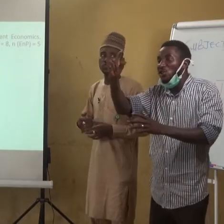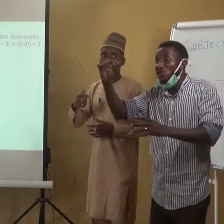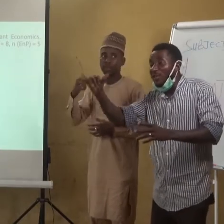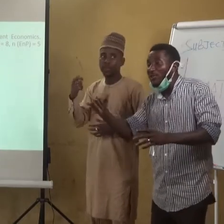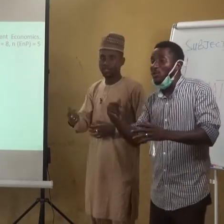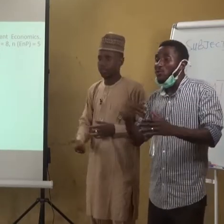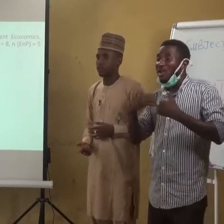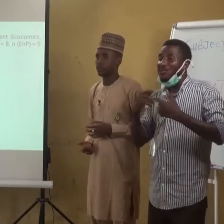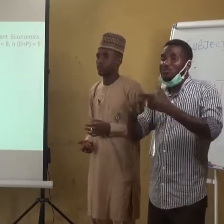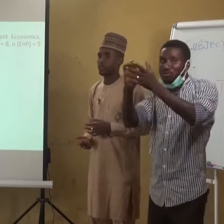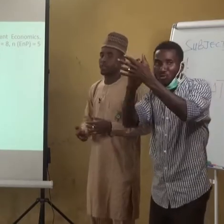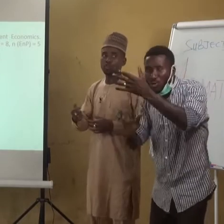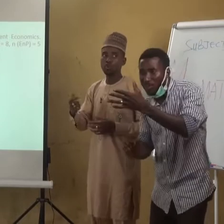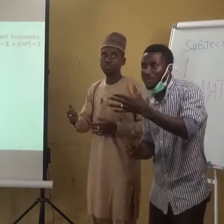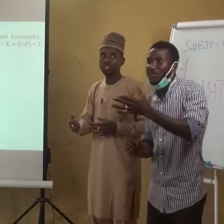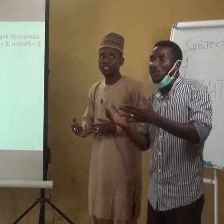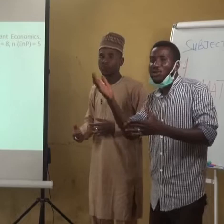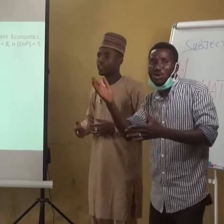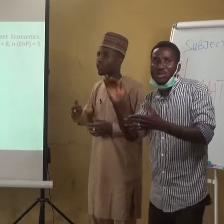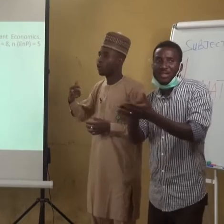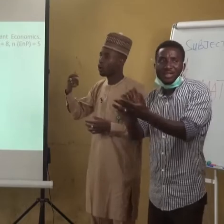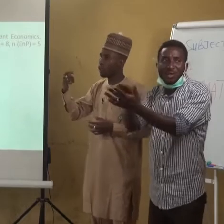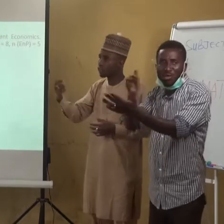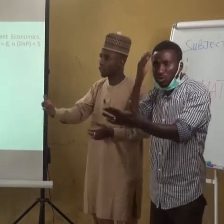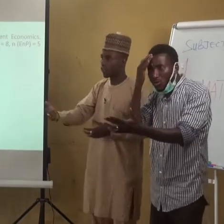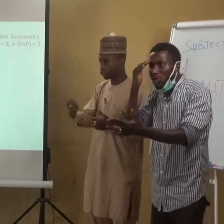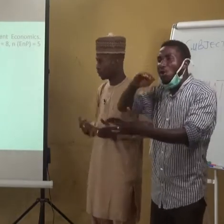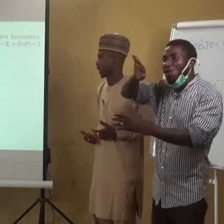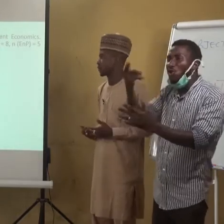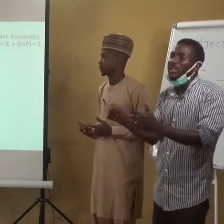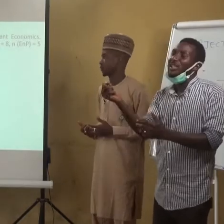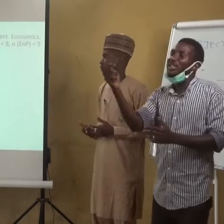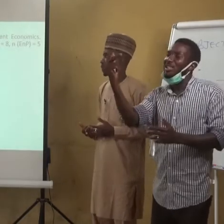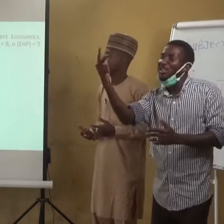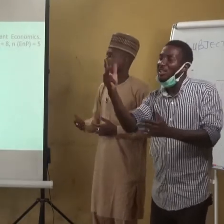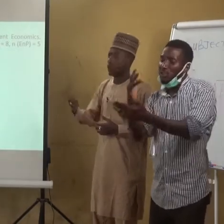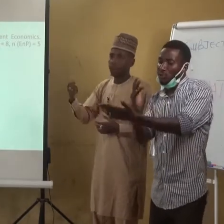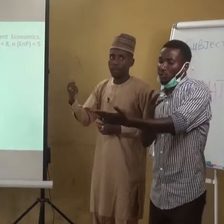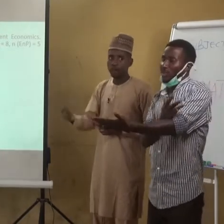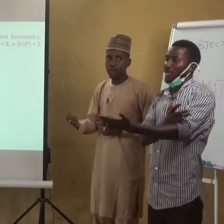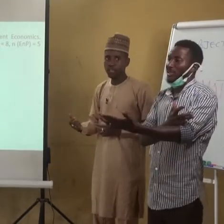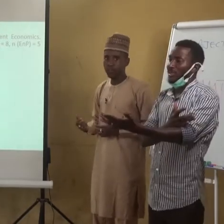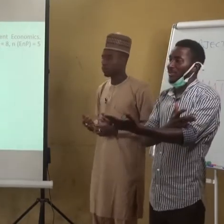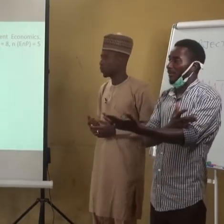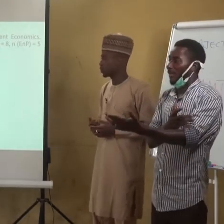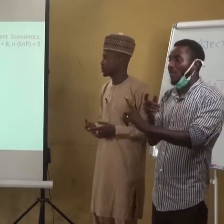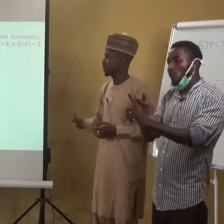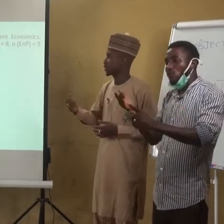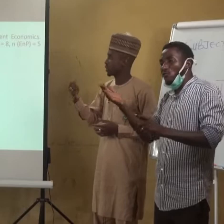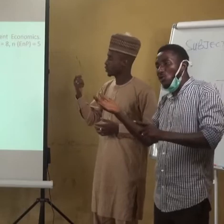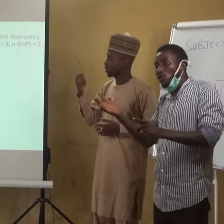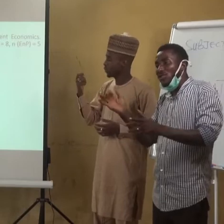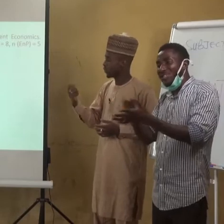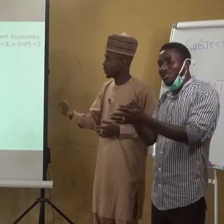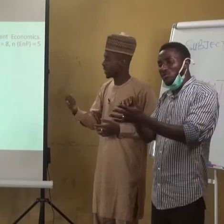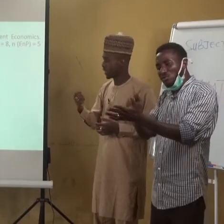have to subtract those that study all the 3 subjects. Likewise, from those